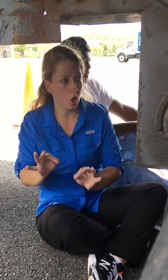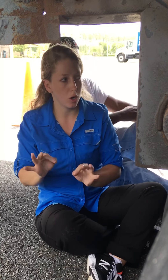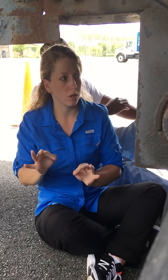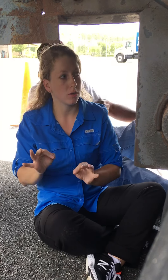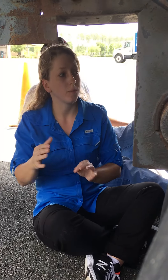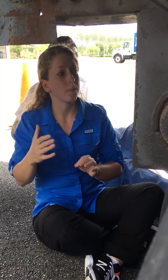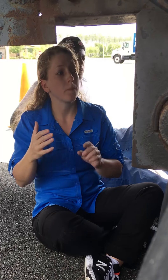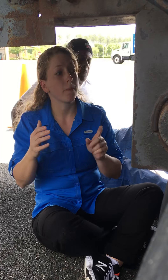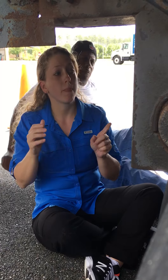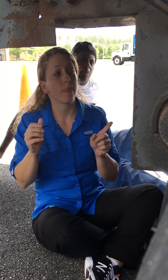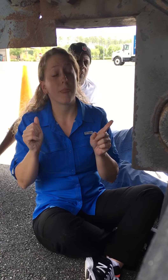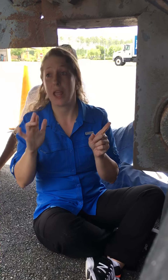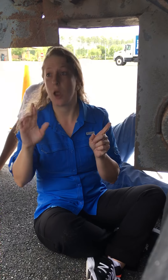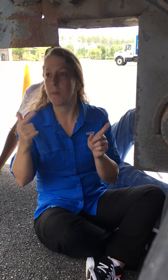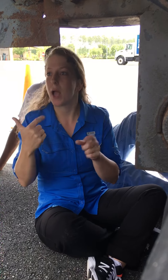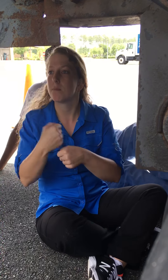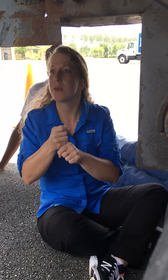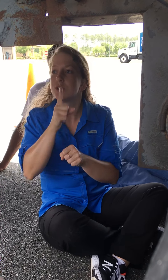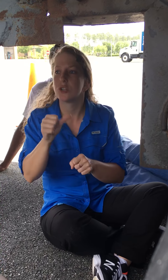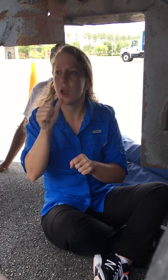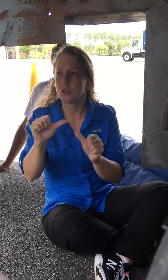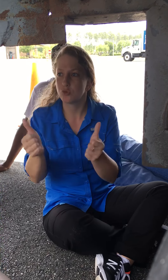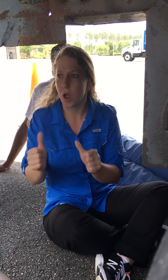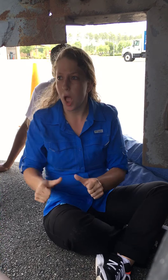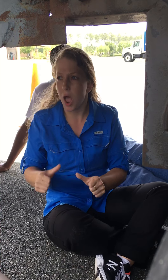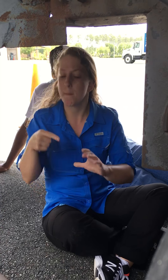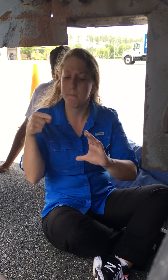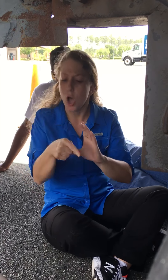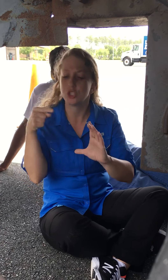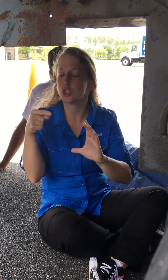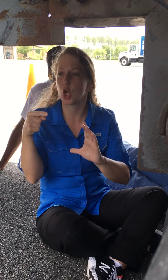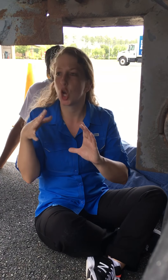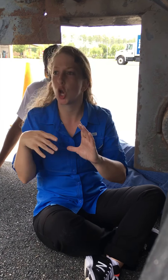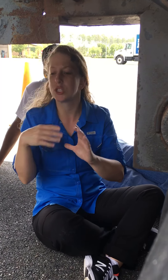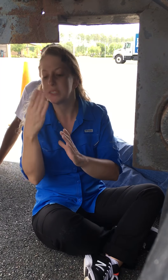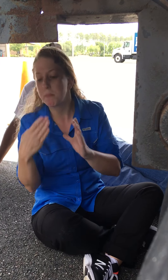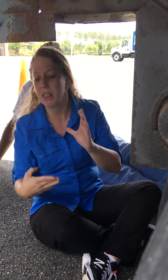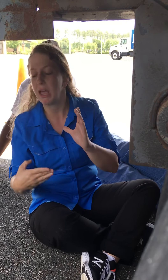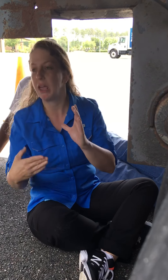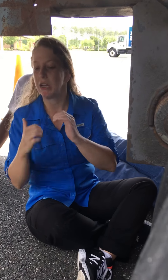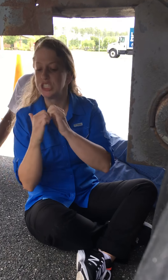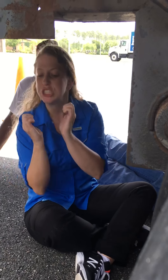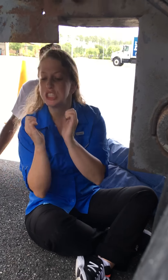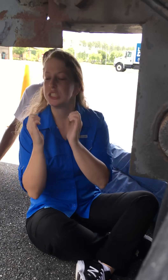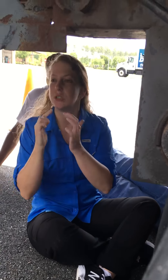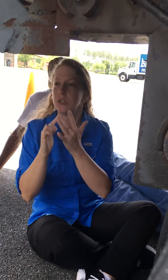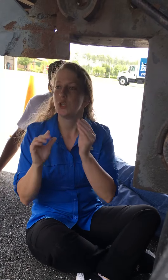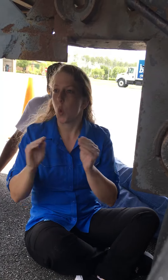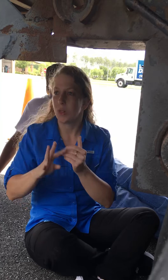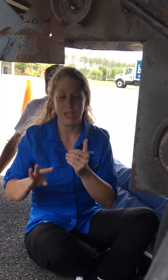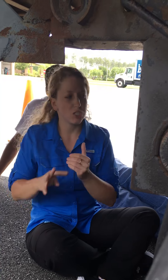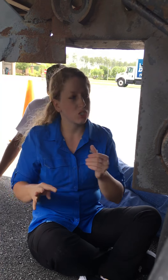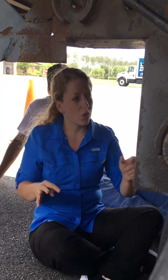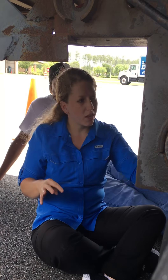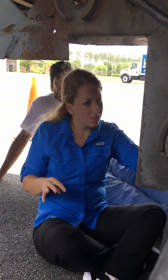on the airbag, we're checking to make sure it's not dry rot, punctured, split, no signs of leakage. You want to So check like the this